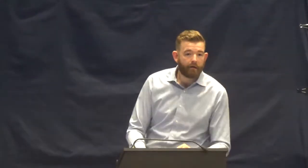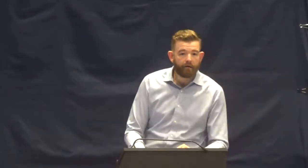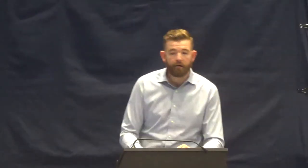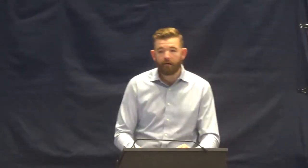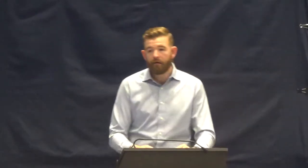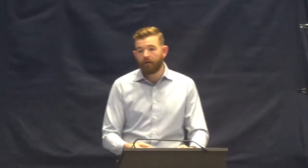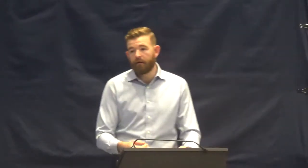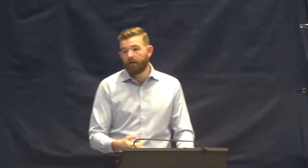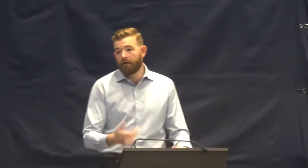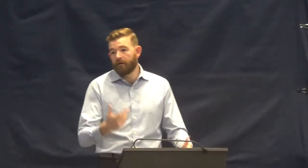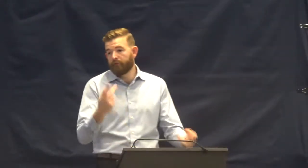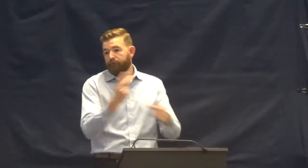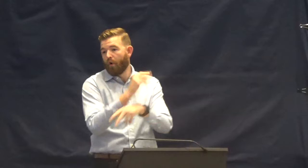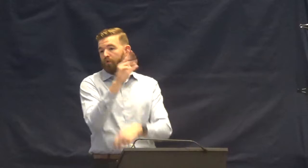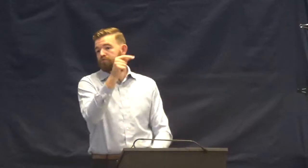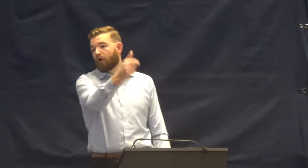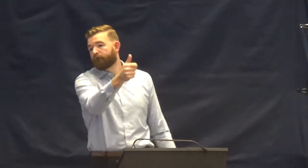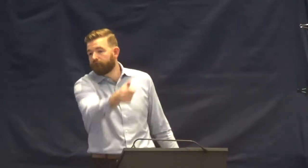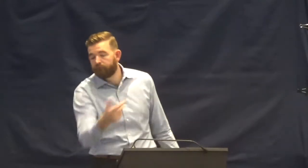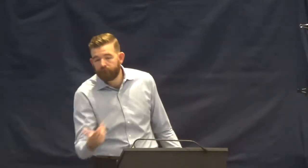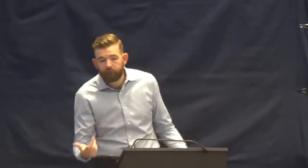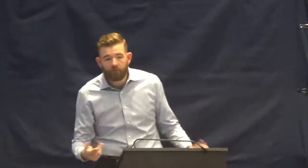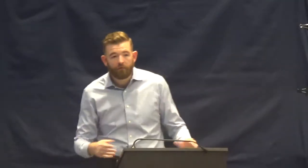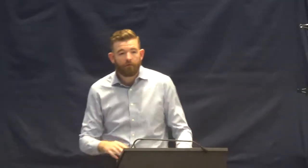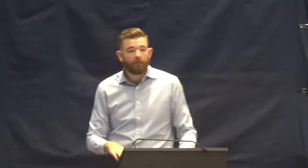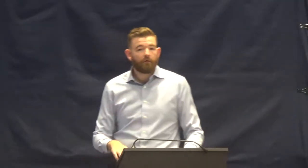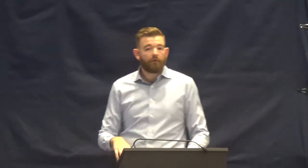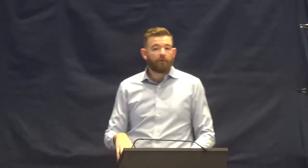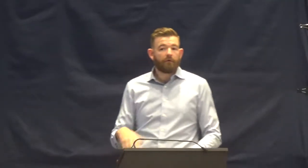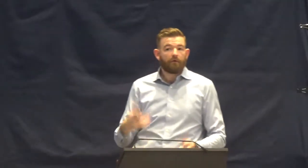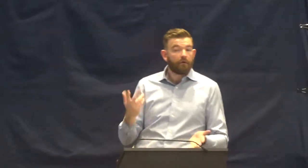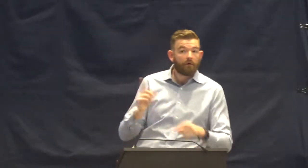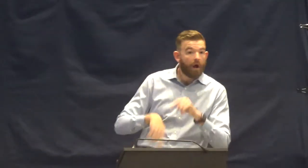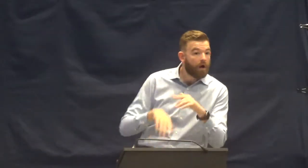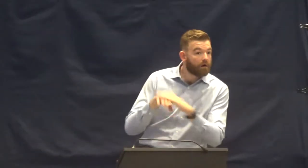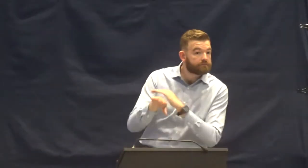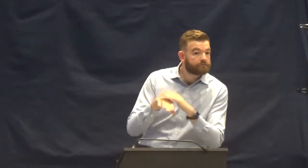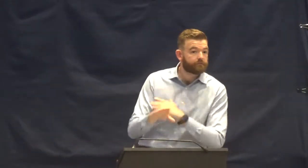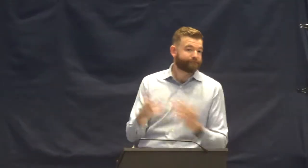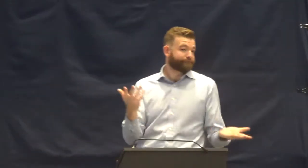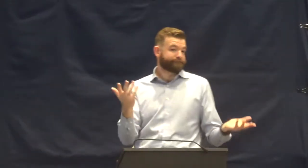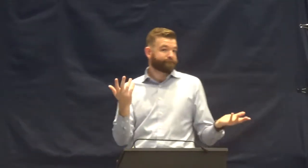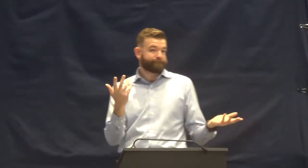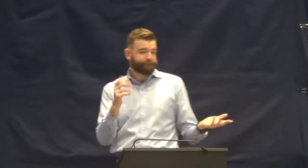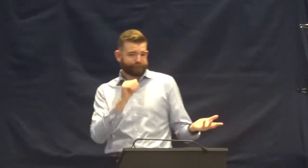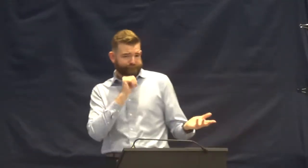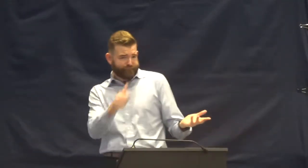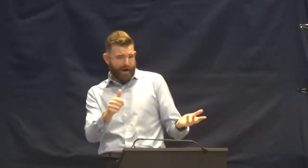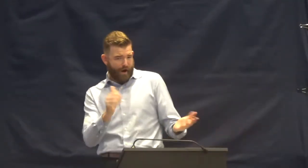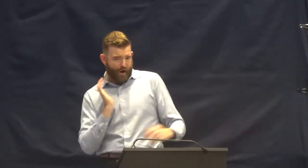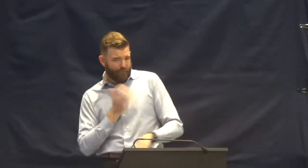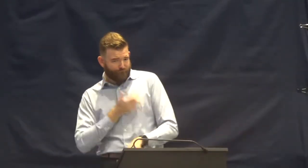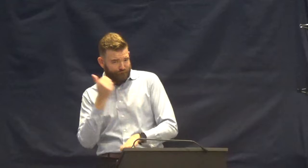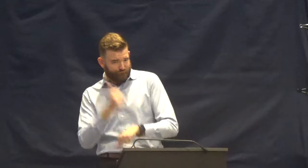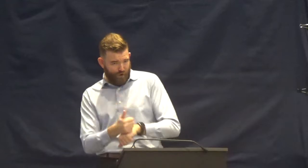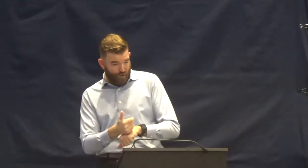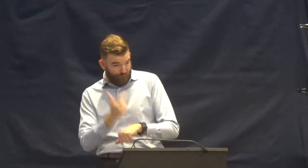Oh, if you don't have an interpreter, well, I guess that's too bad for you. You just figure it out on your own. Oh, you don't have access? Well, sorry, that's not